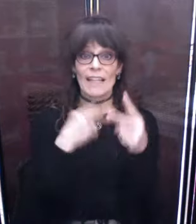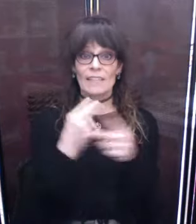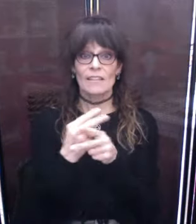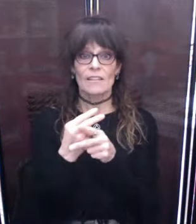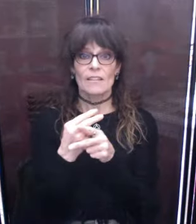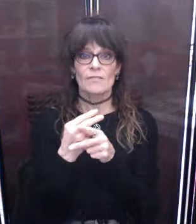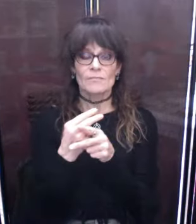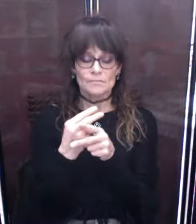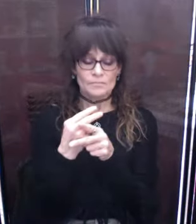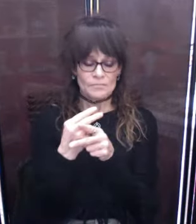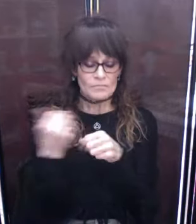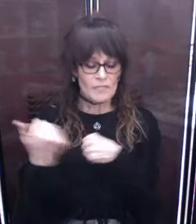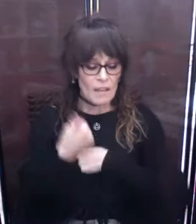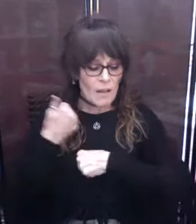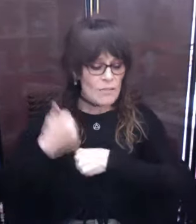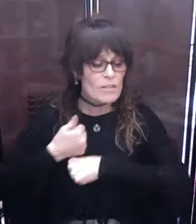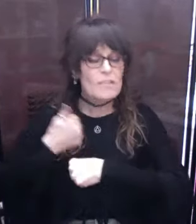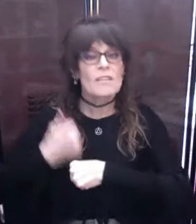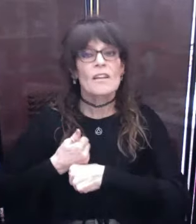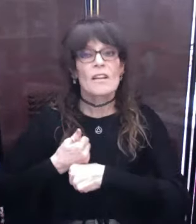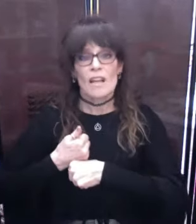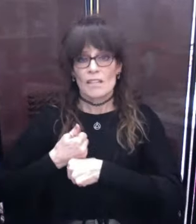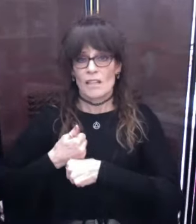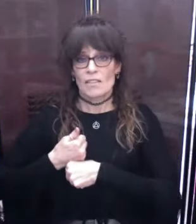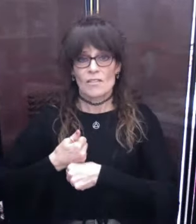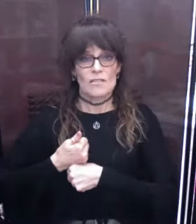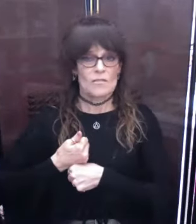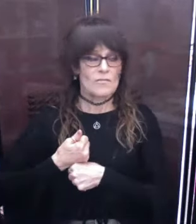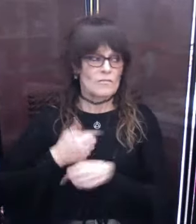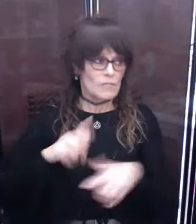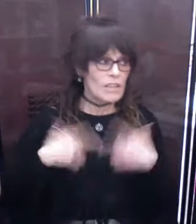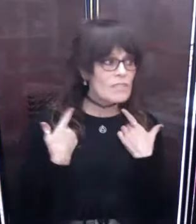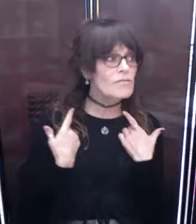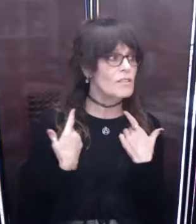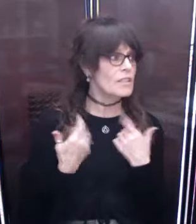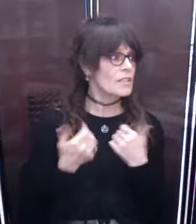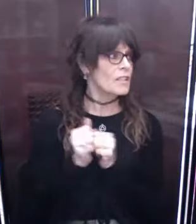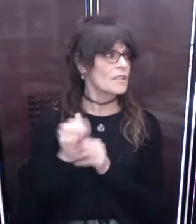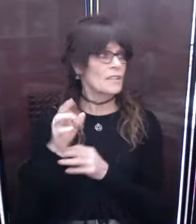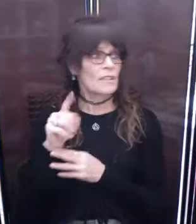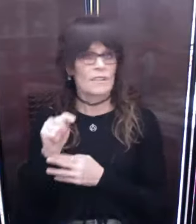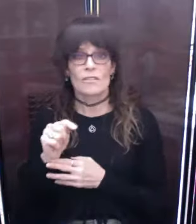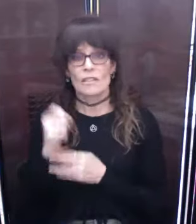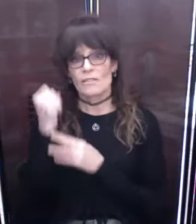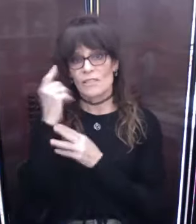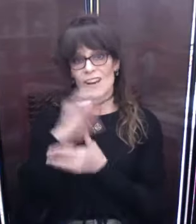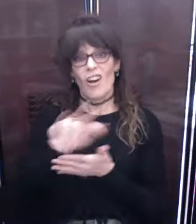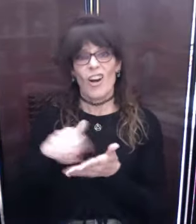pronouncement upon yourself and walk around with it for a while, it's kind of understandable that your all of your relationships start to sour a little